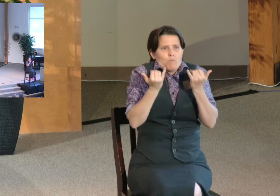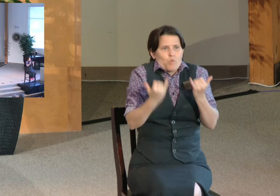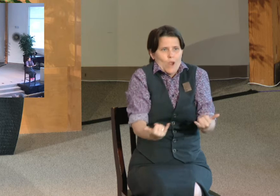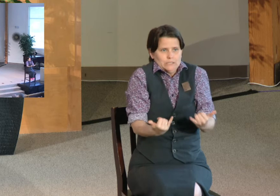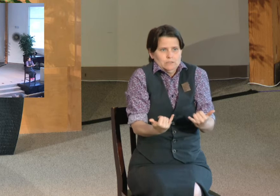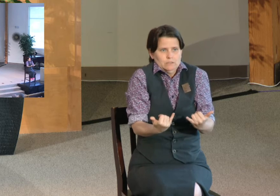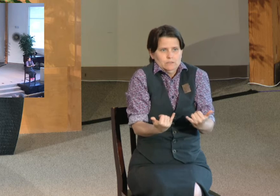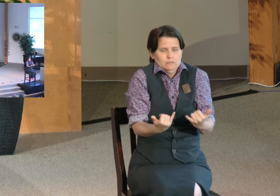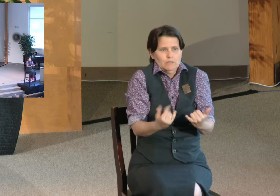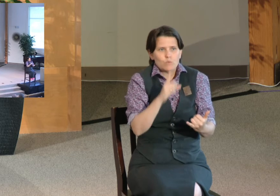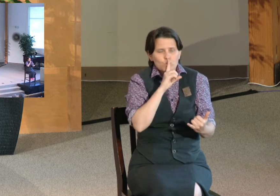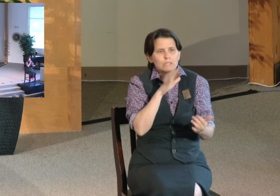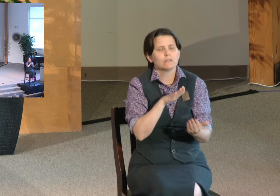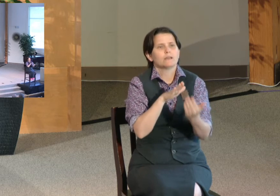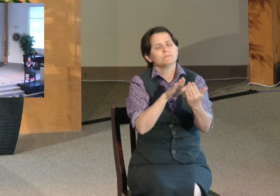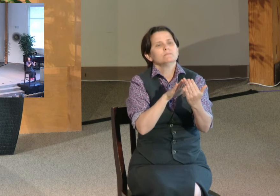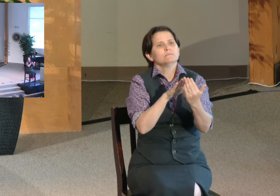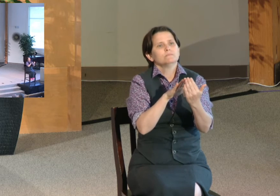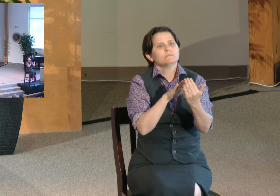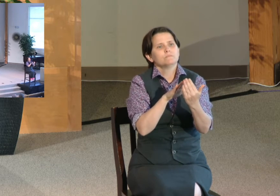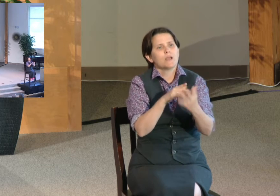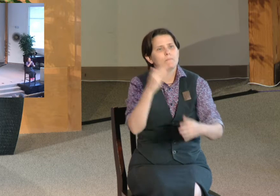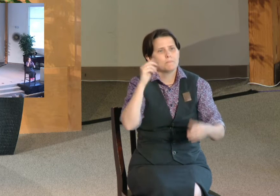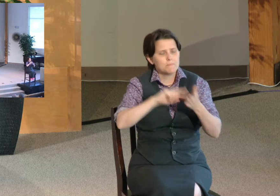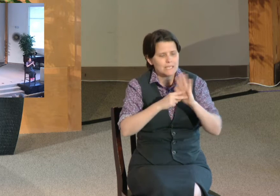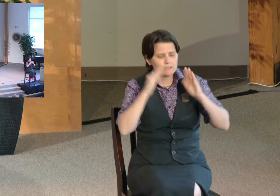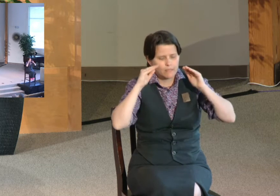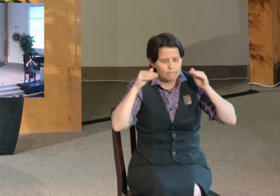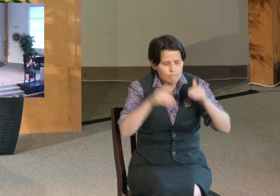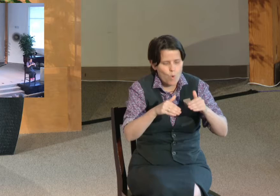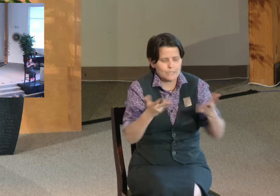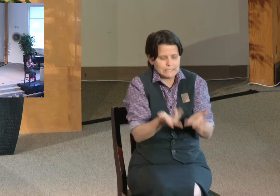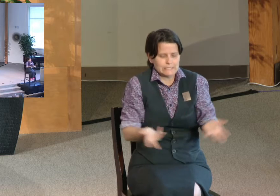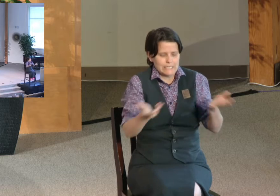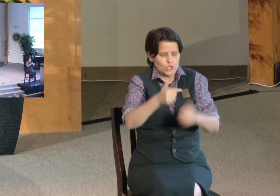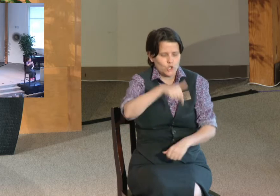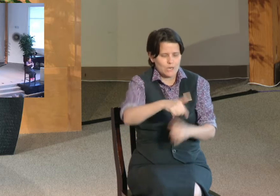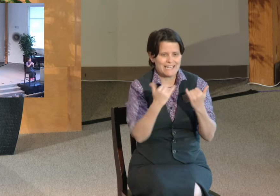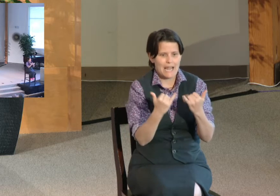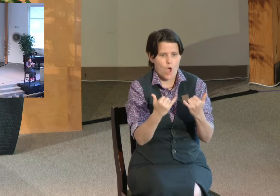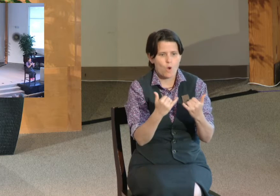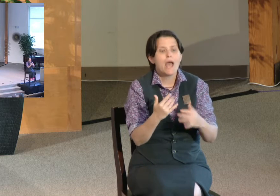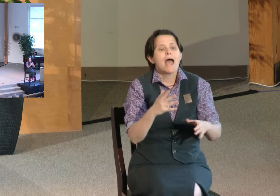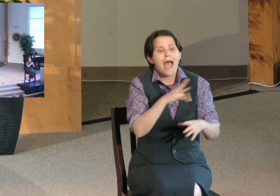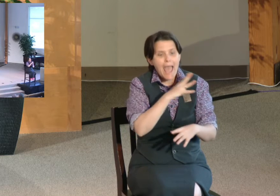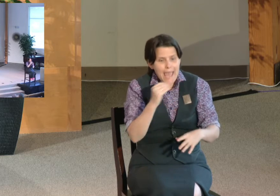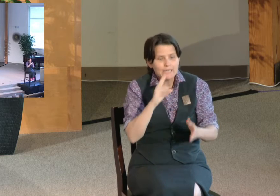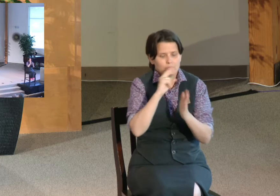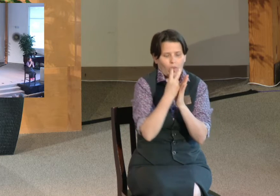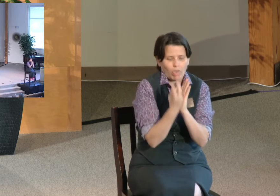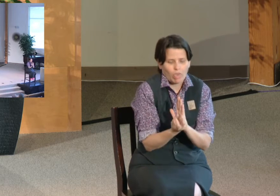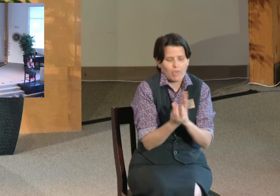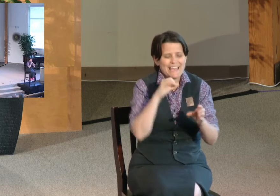completely focused in the here and now and the juiciness of this moment. It allows for some moments of